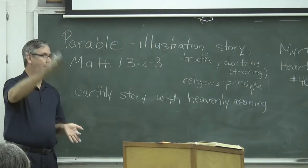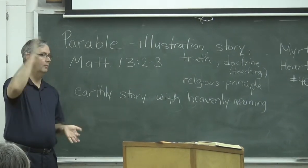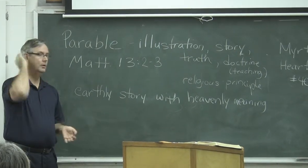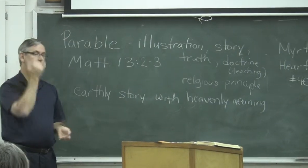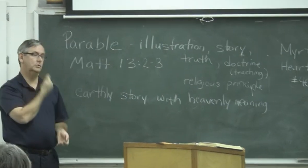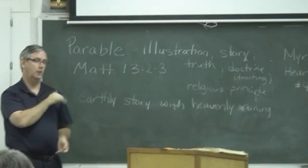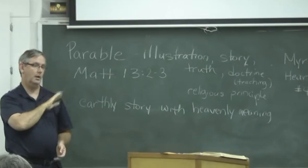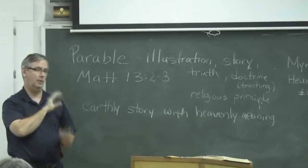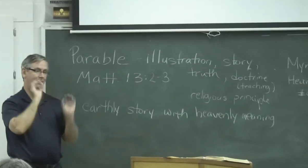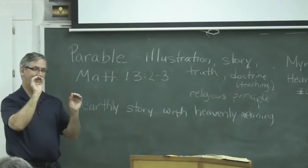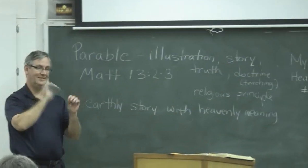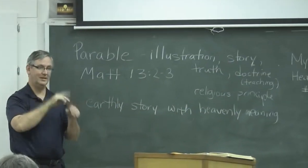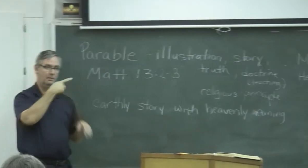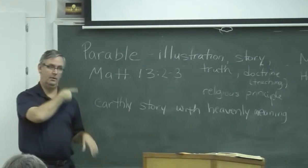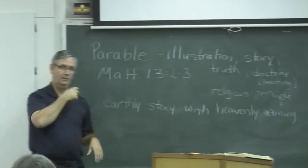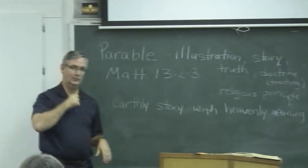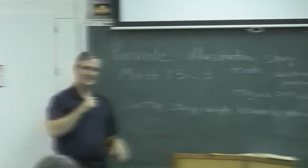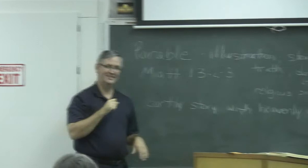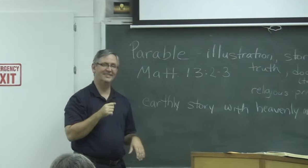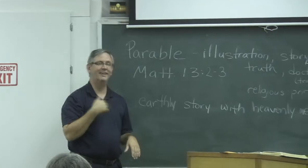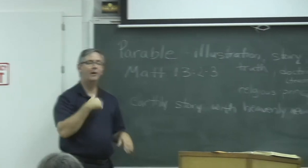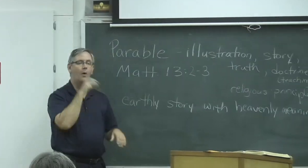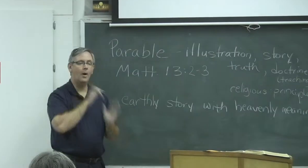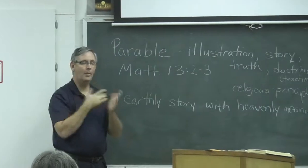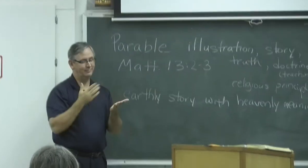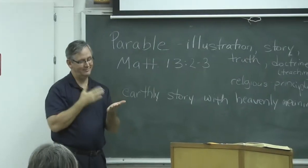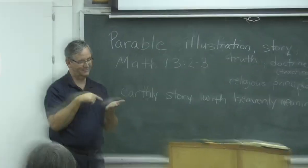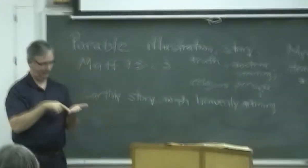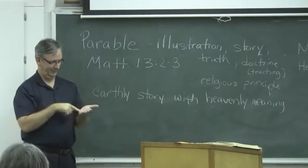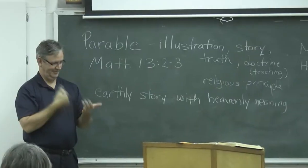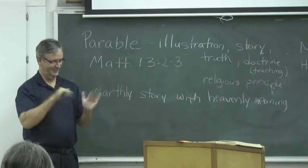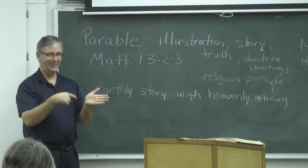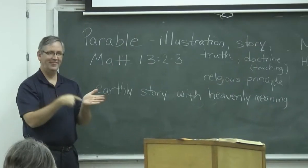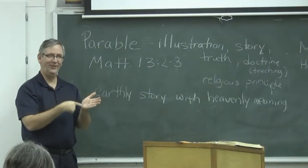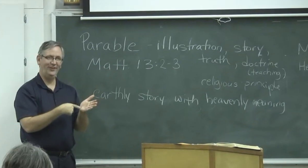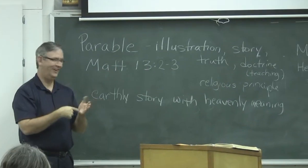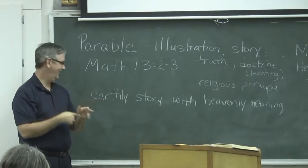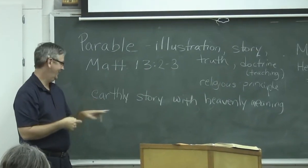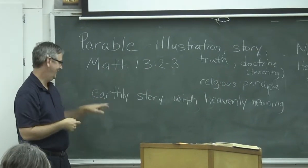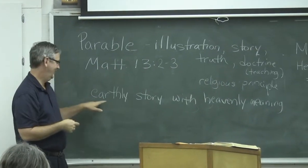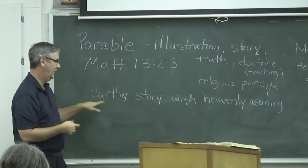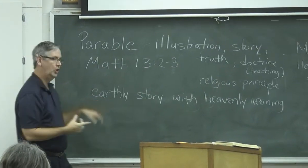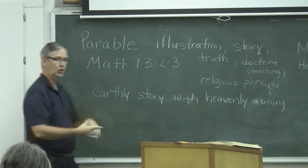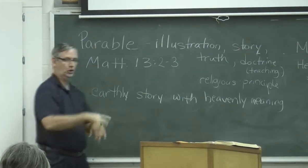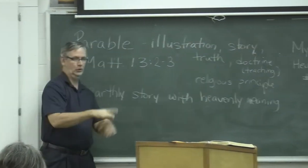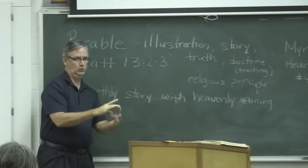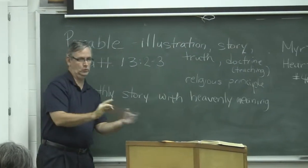I learned a long time ago, John Barnes taught at a church in Springs, and a parable, it means